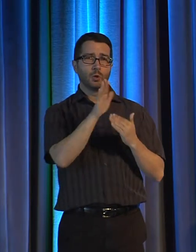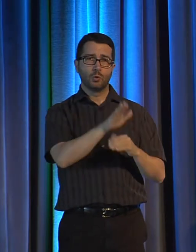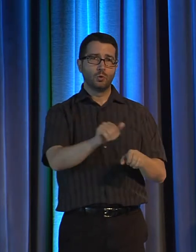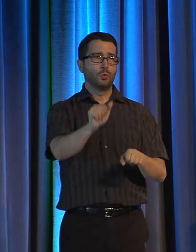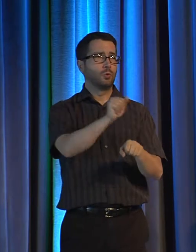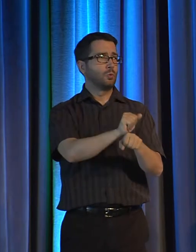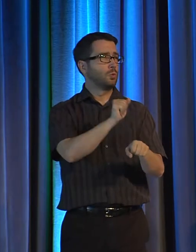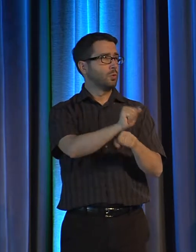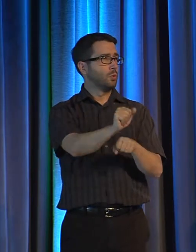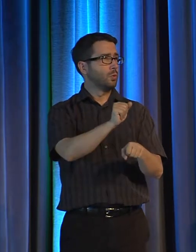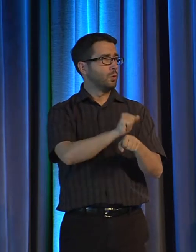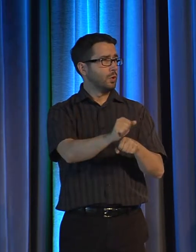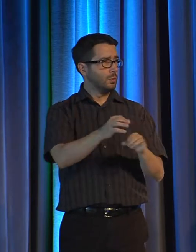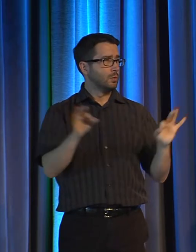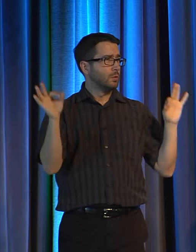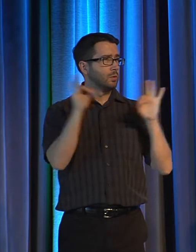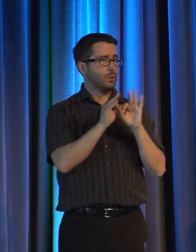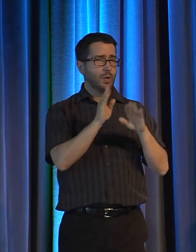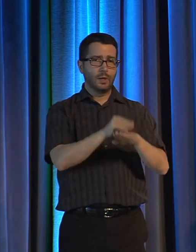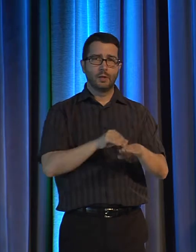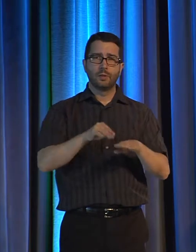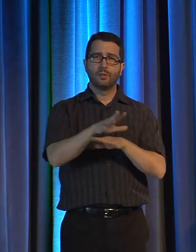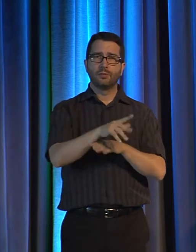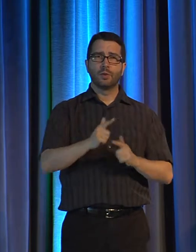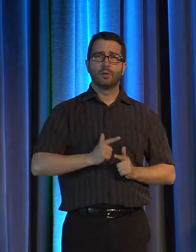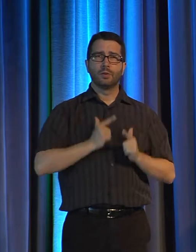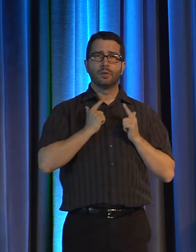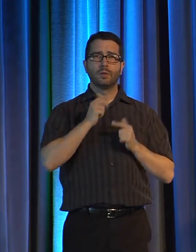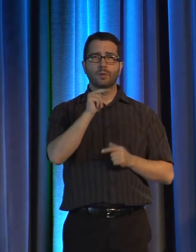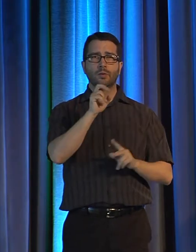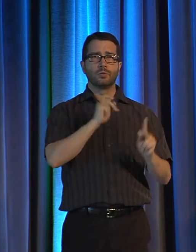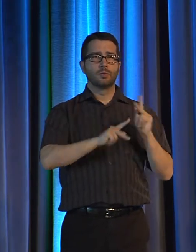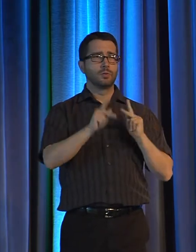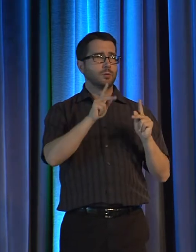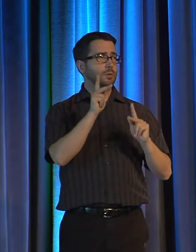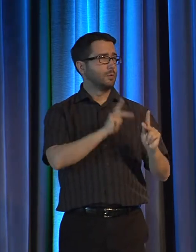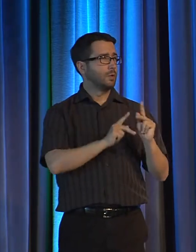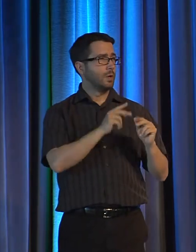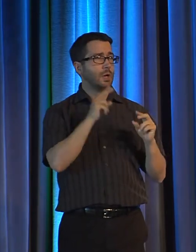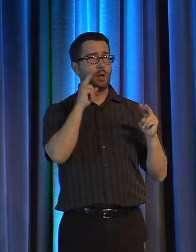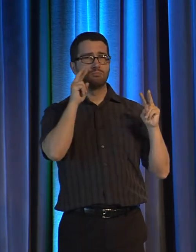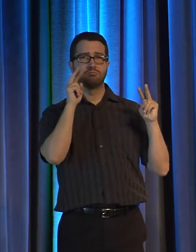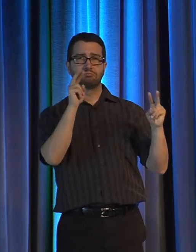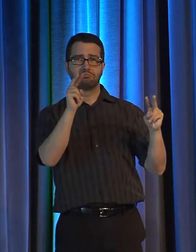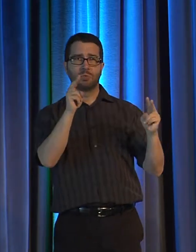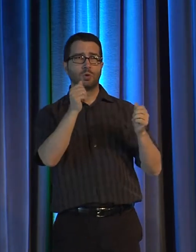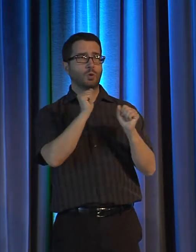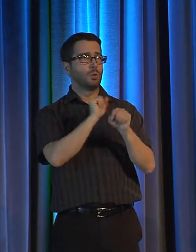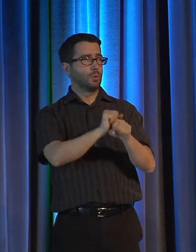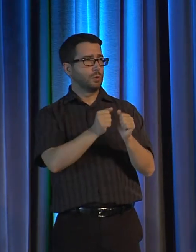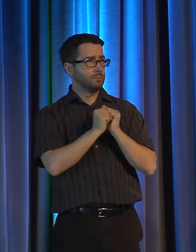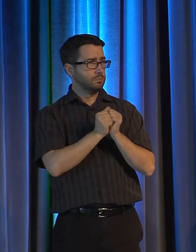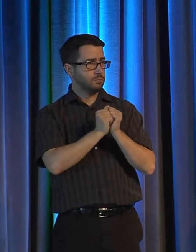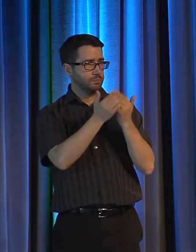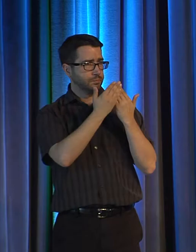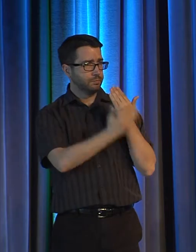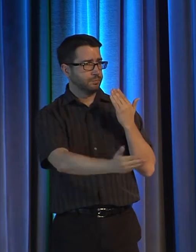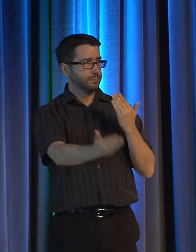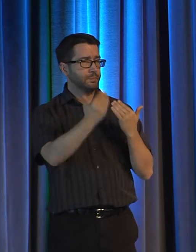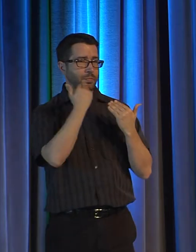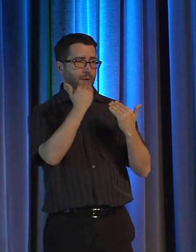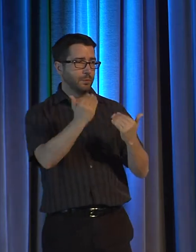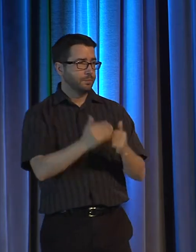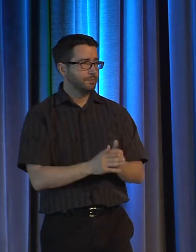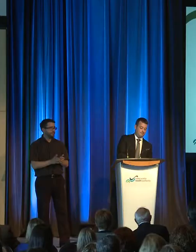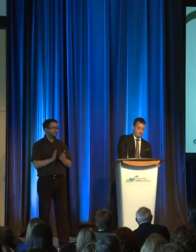difference in the lives of Nova Scotians when they need it the most. I look forward to working with you in the year ahead. Thank you.